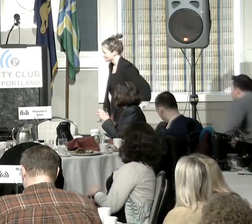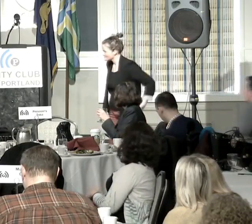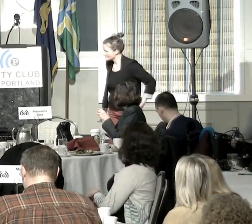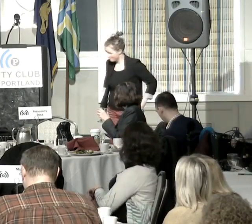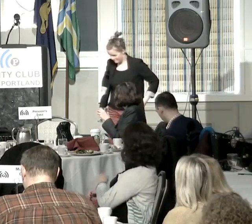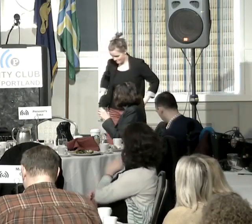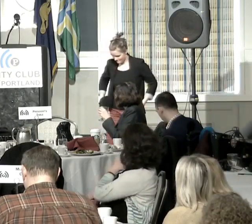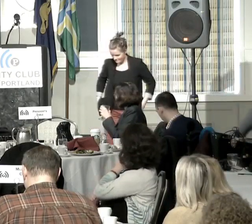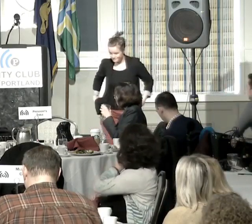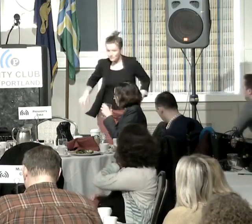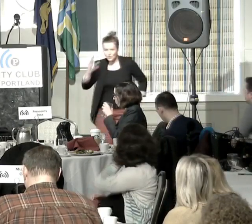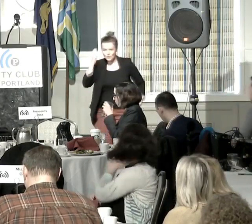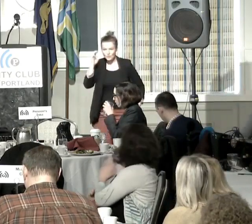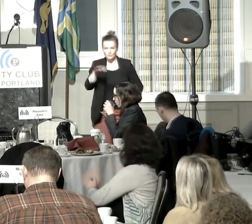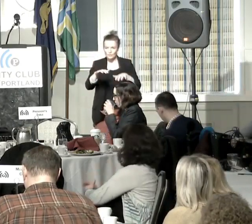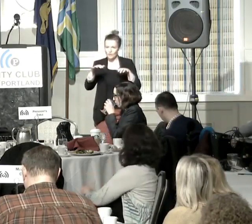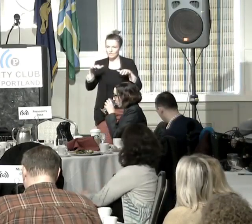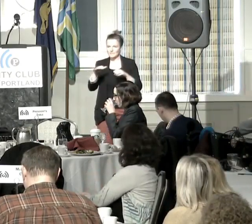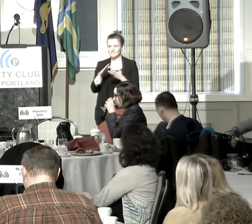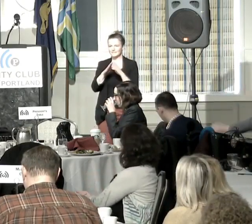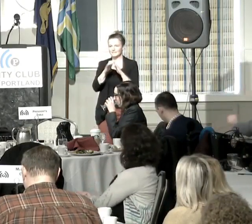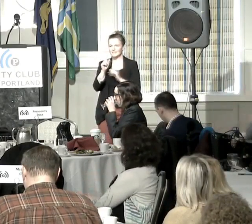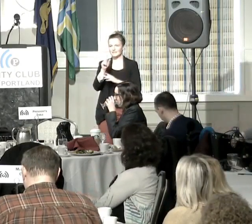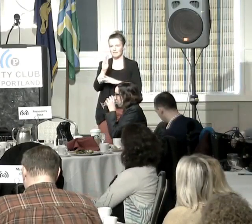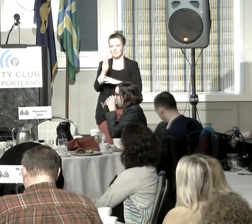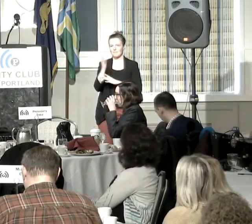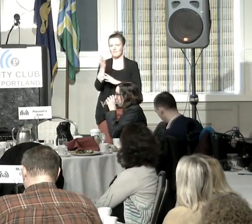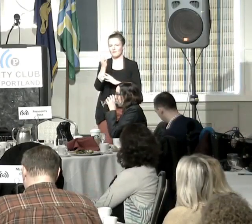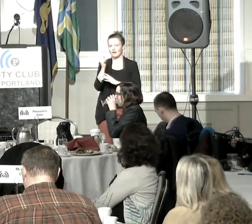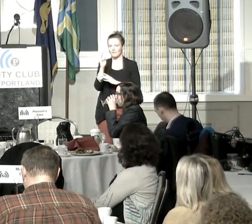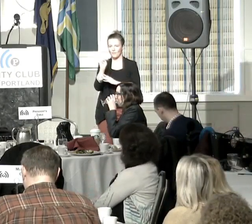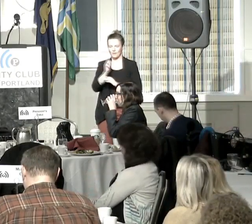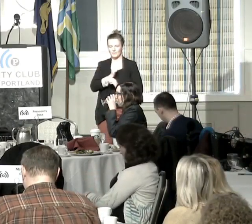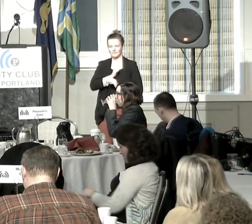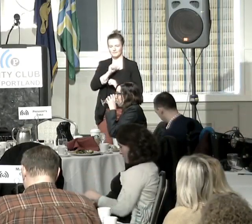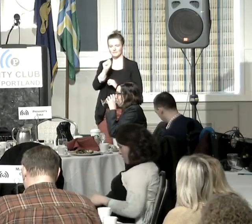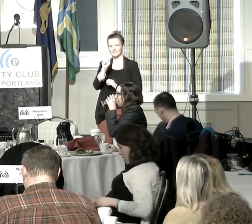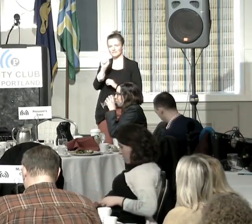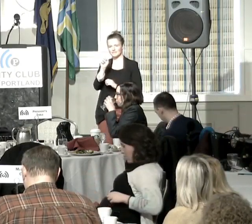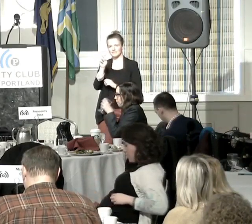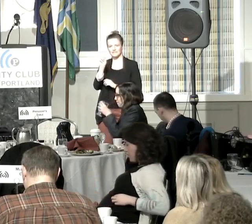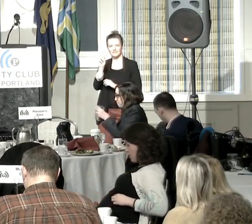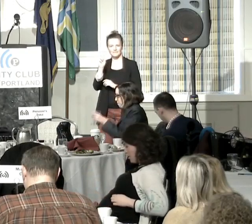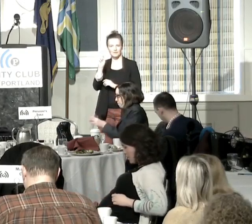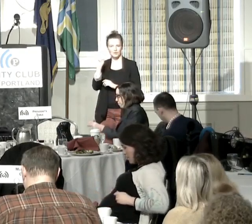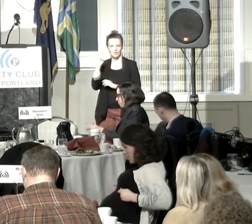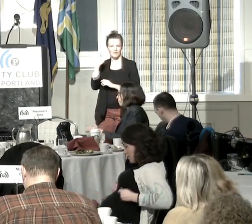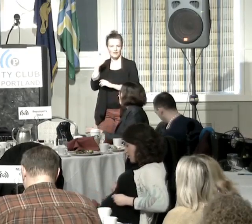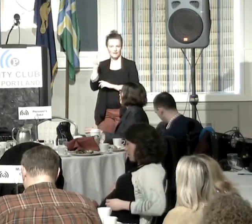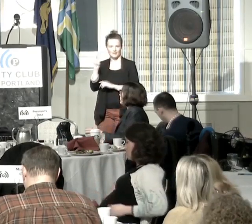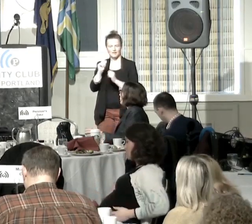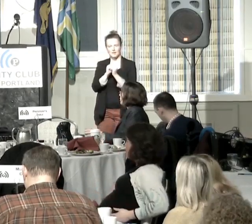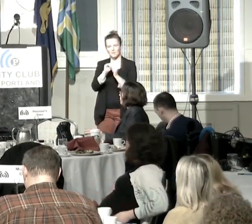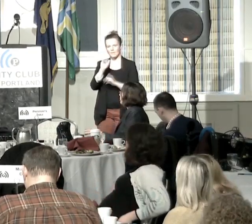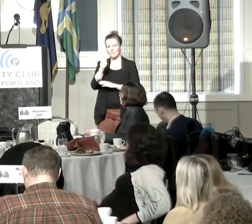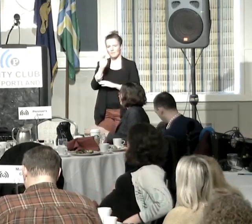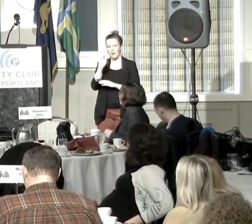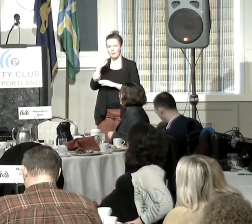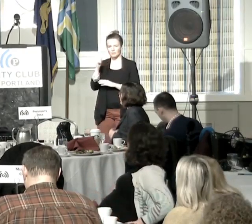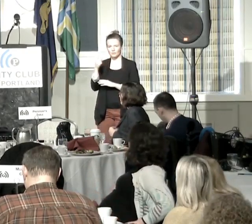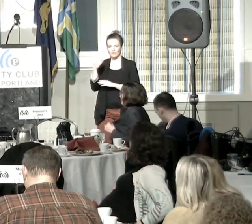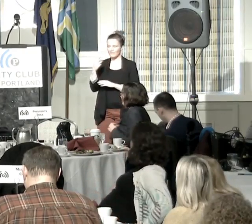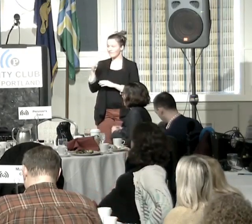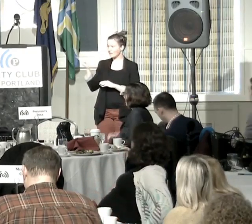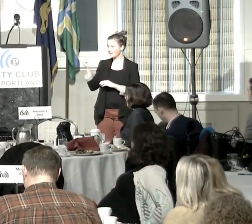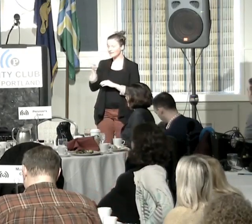For our radio audience, this is City Club of Portland's Friday Forum. I'm Steve Novick, and we're here today with Bob Joondeph, the retiring, but not